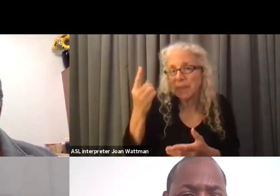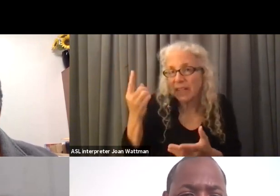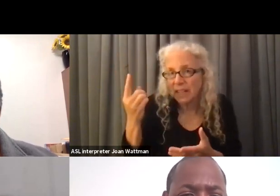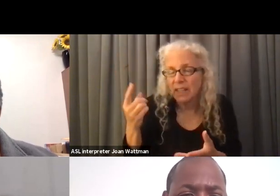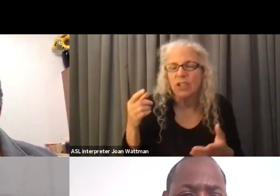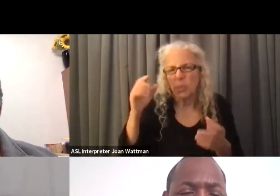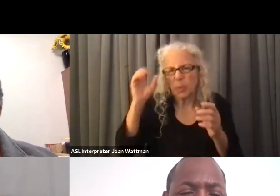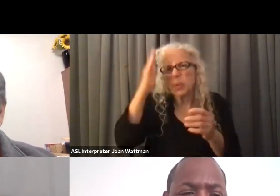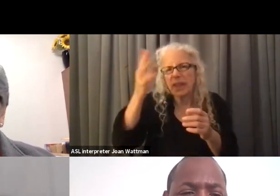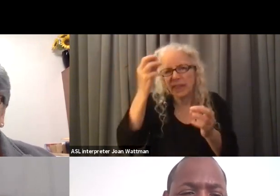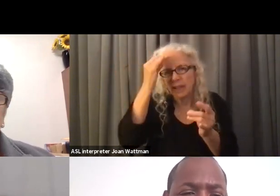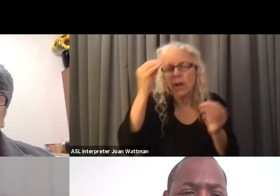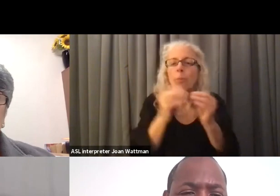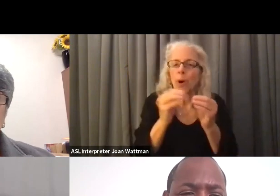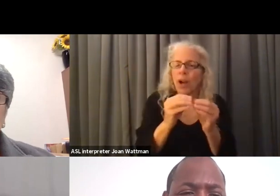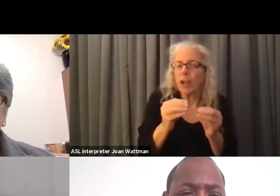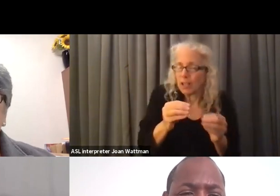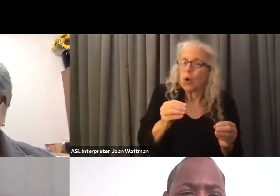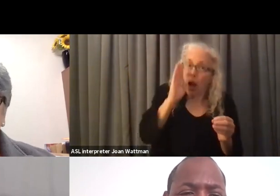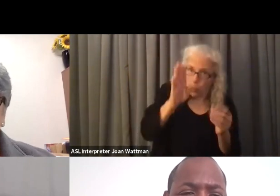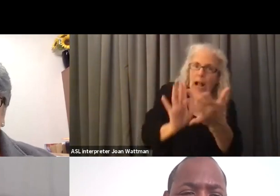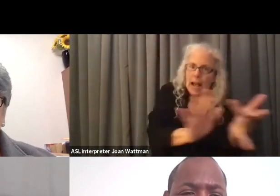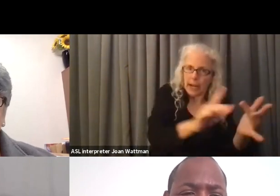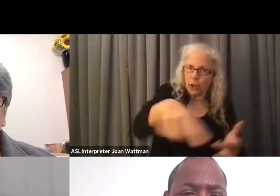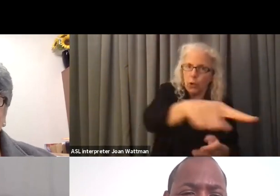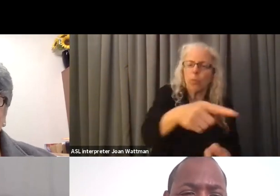I will see you on the 9th, but you'll hear from us before that.